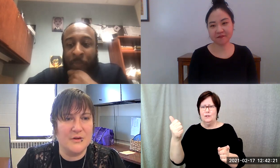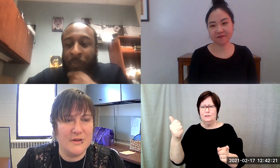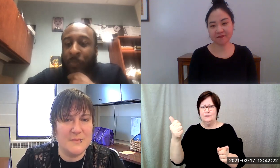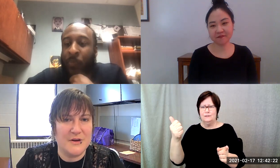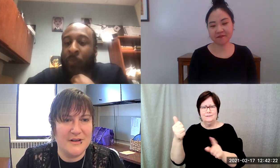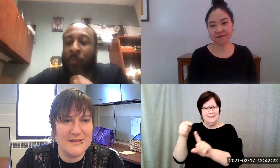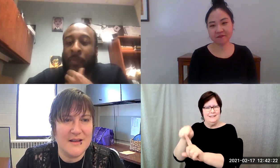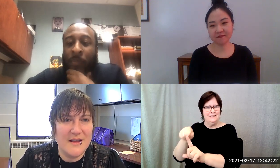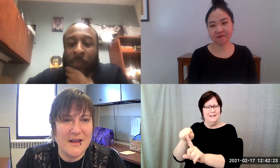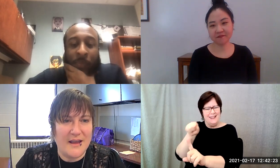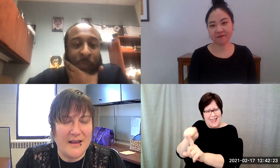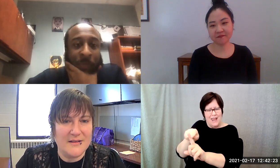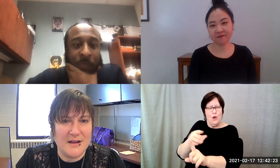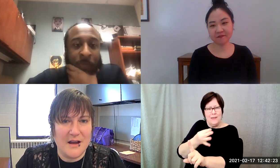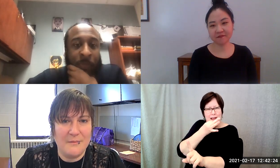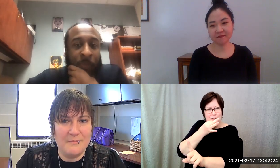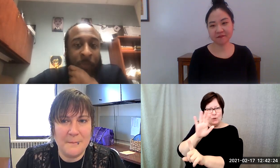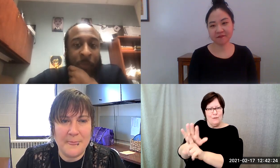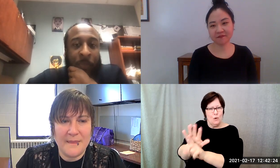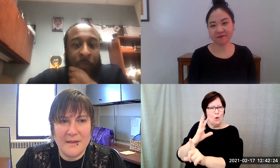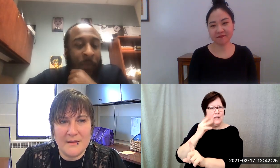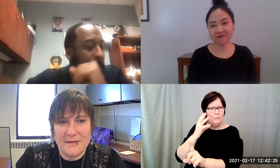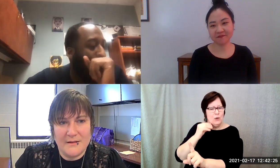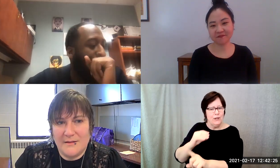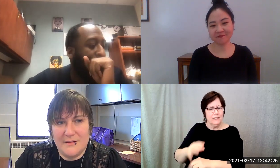expert of their own experience. And